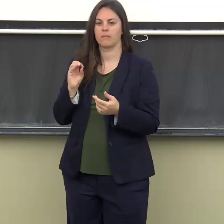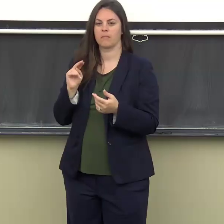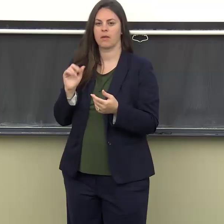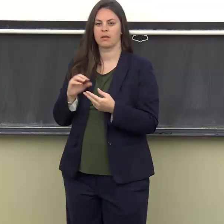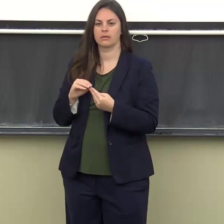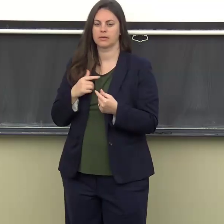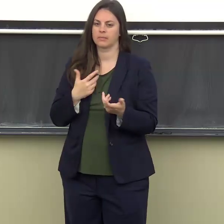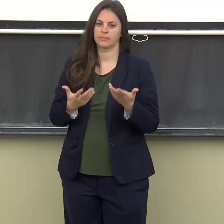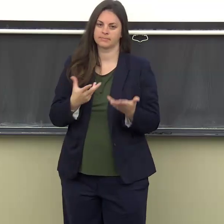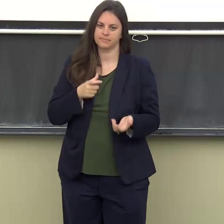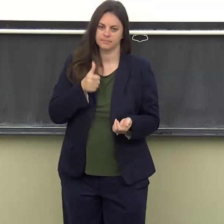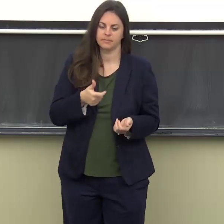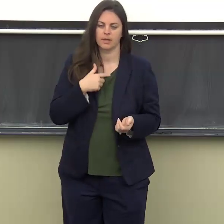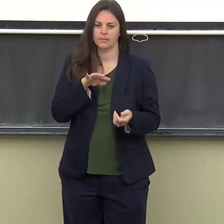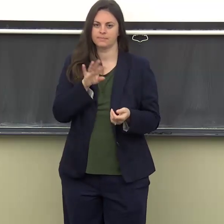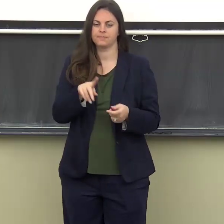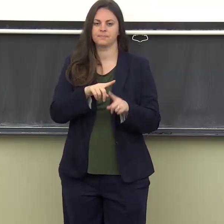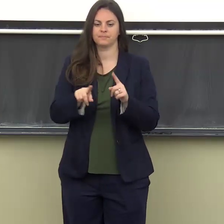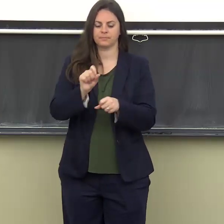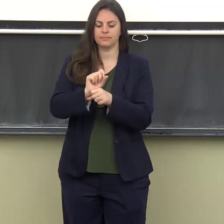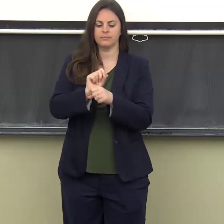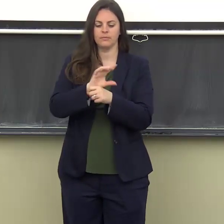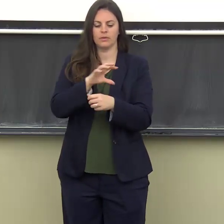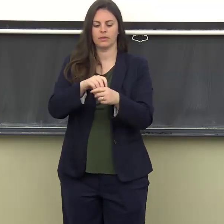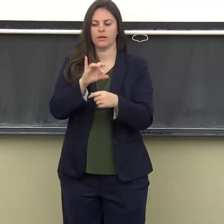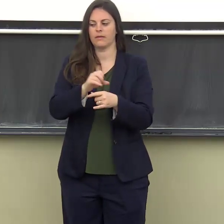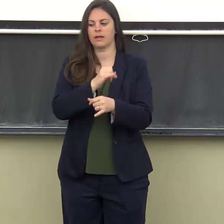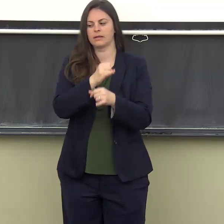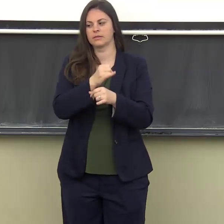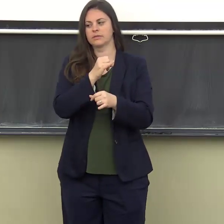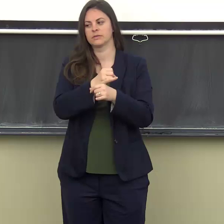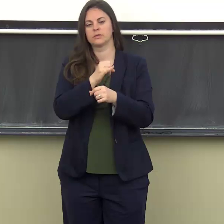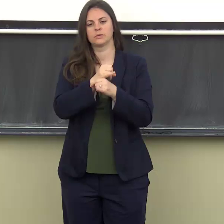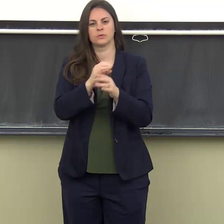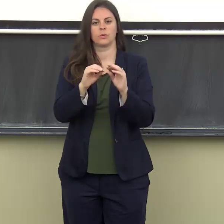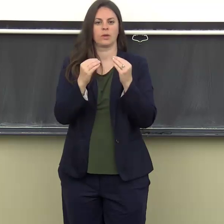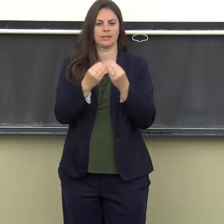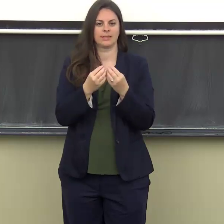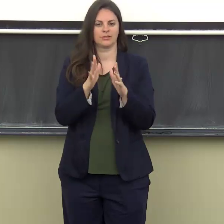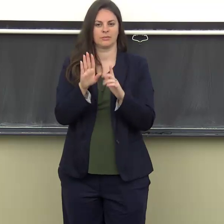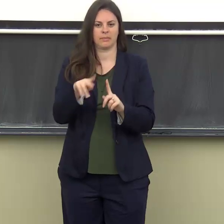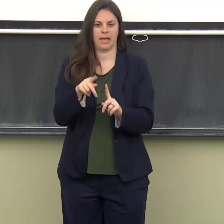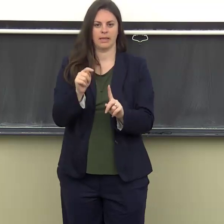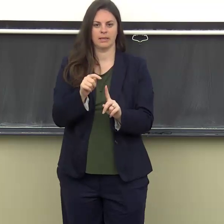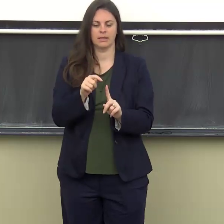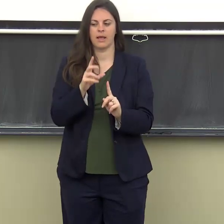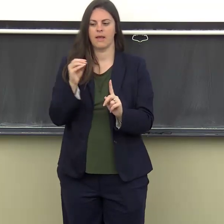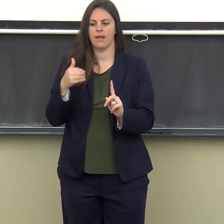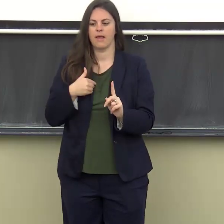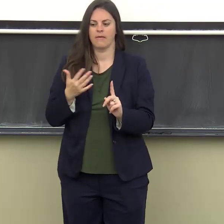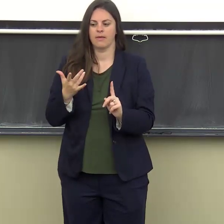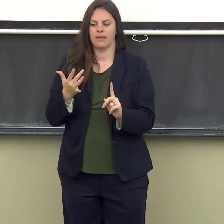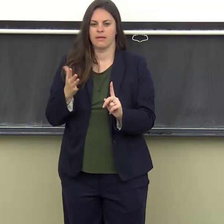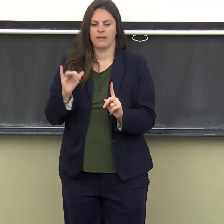wrong, about working in an institution, organization, I think it was a bank, and having a sense